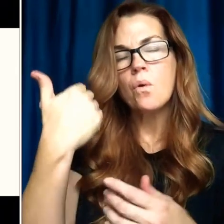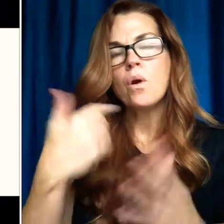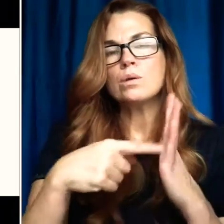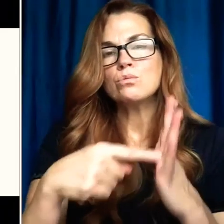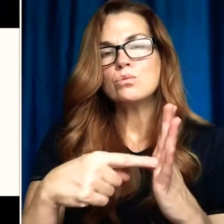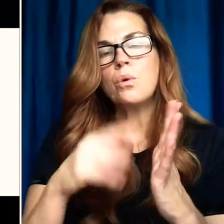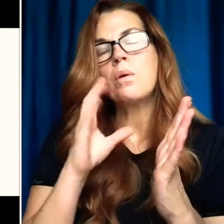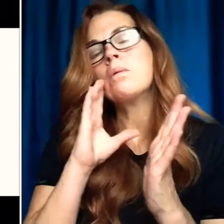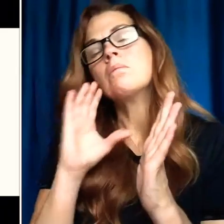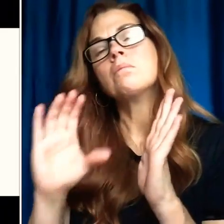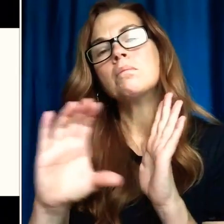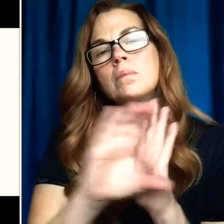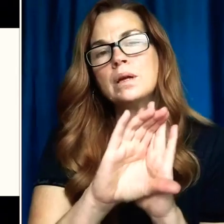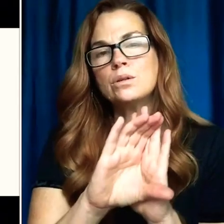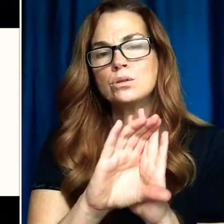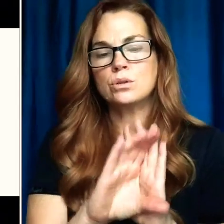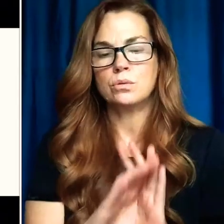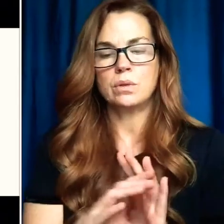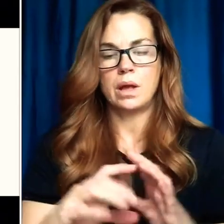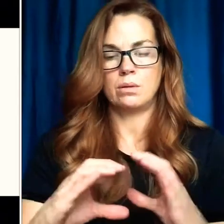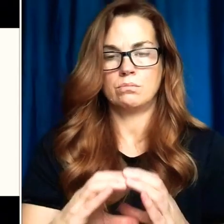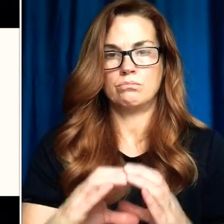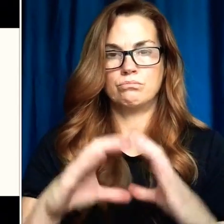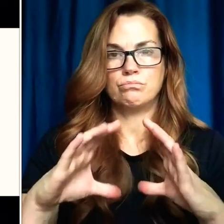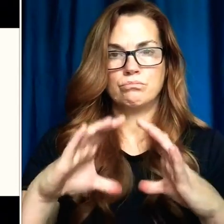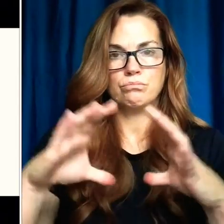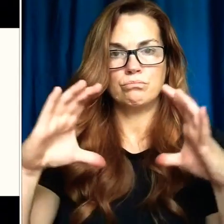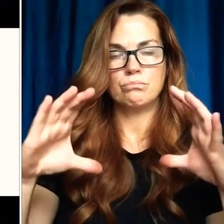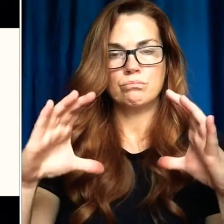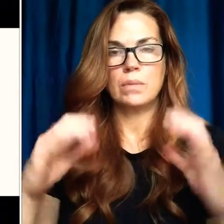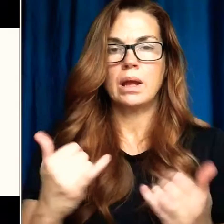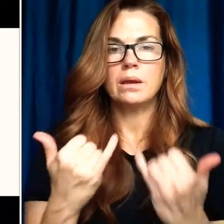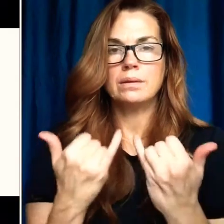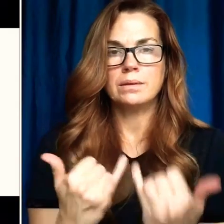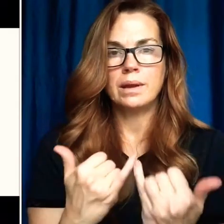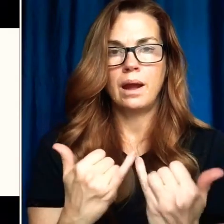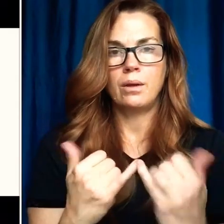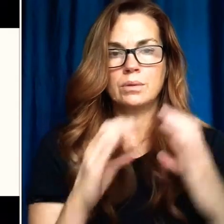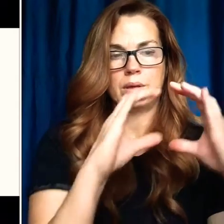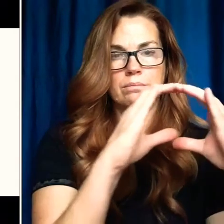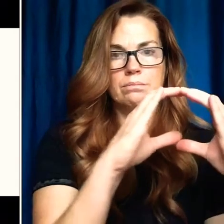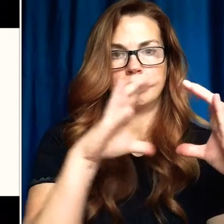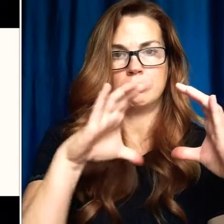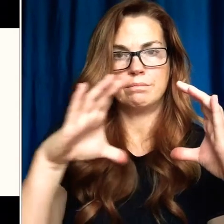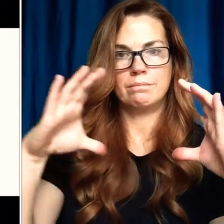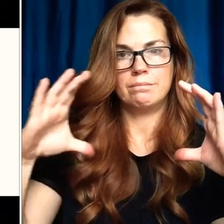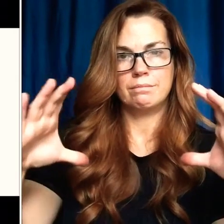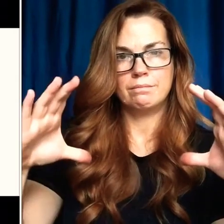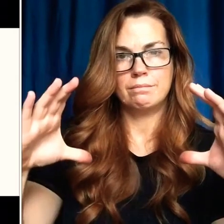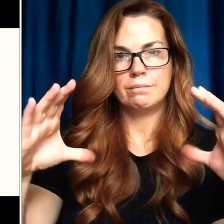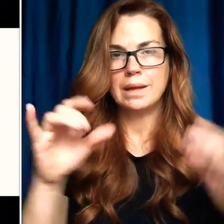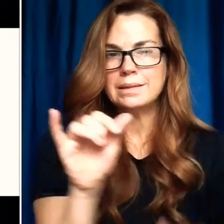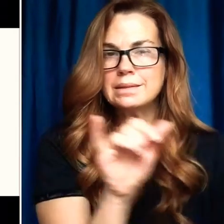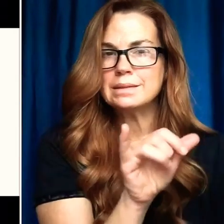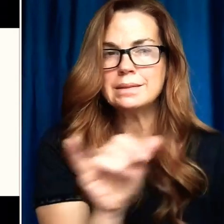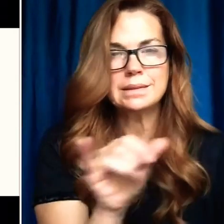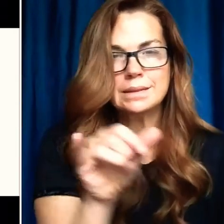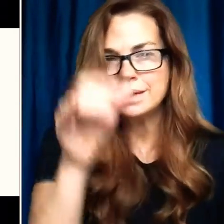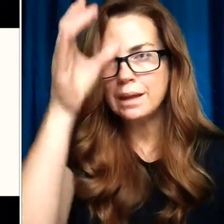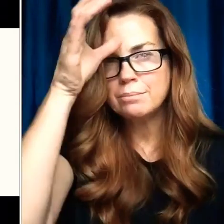circle. Here you can see they're more toward the left, but they still depict the exact same idea. Each set is a